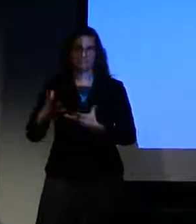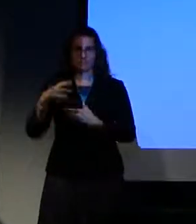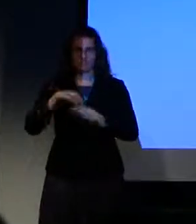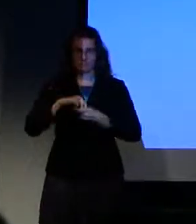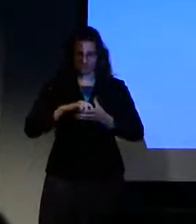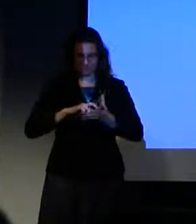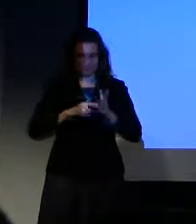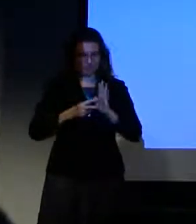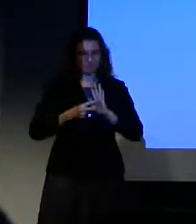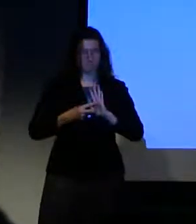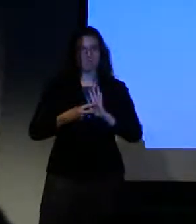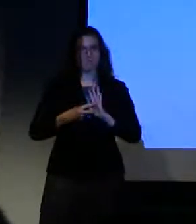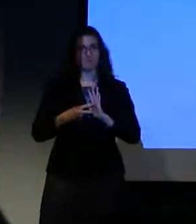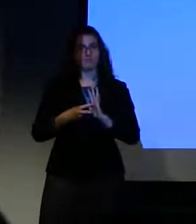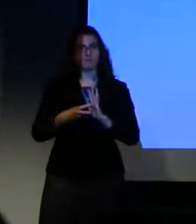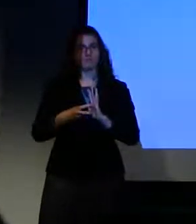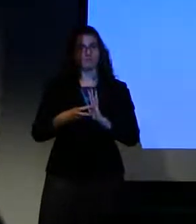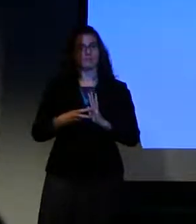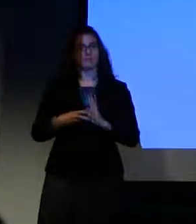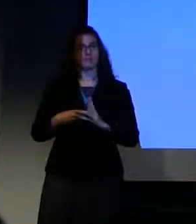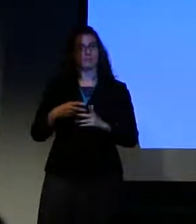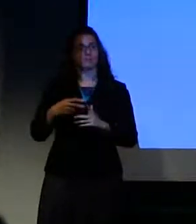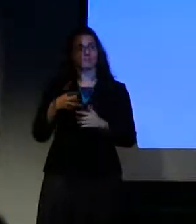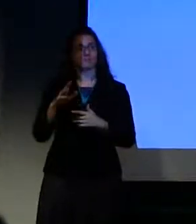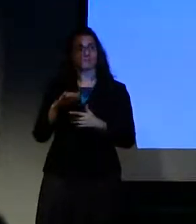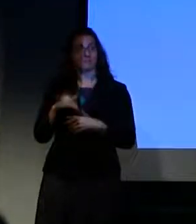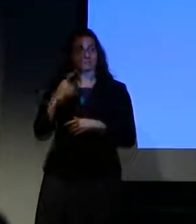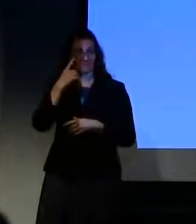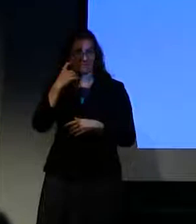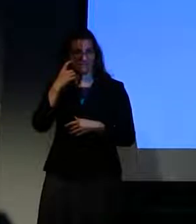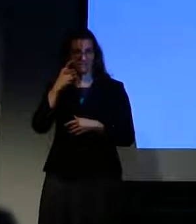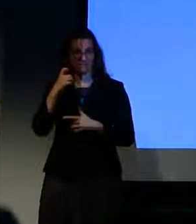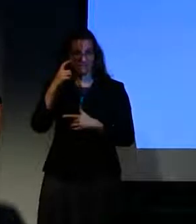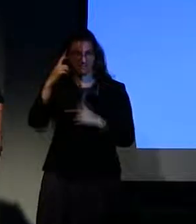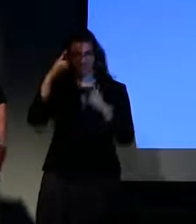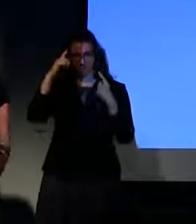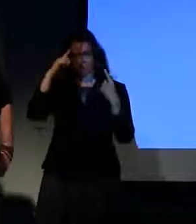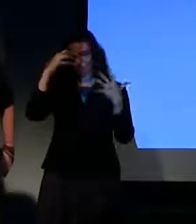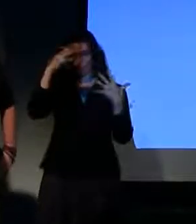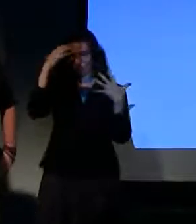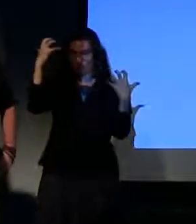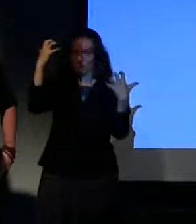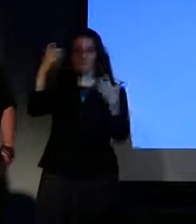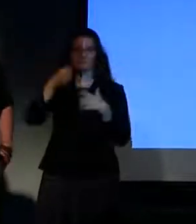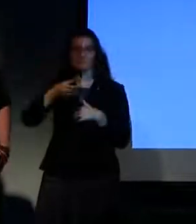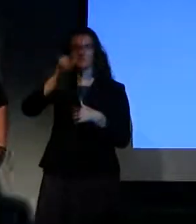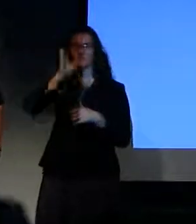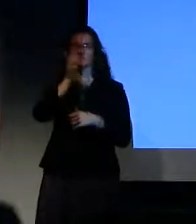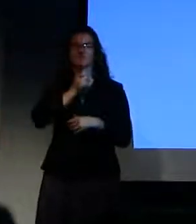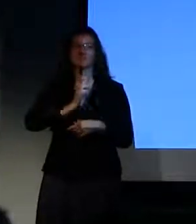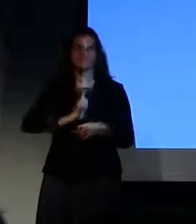Oh, to drink the mystic delirium deeper than any other man, savage and tender aching.